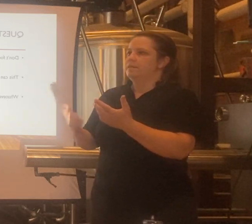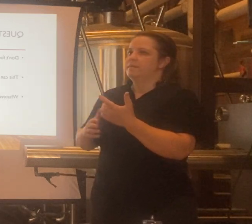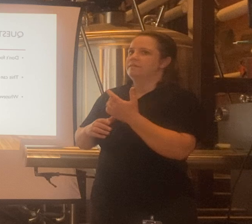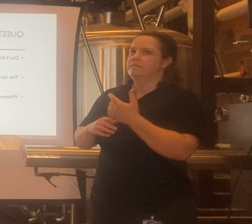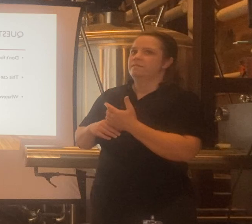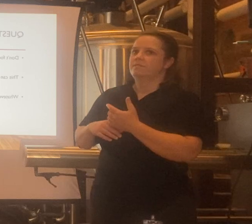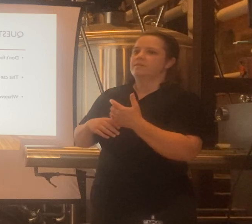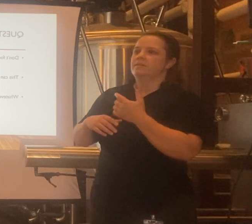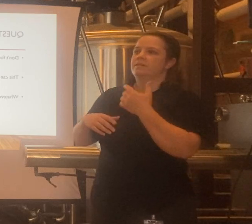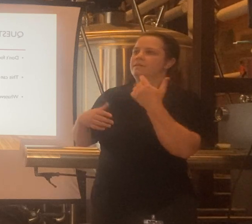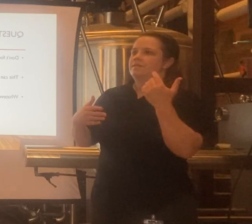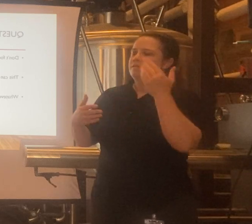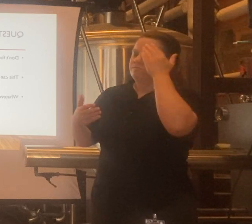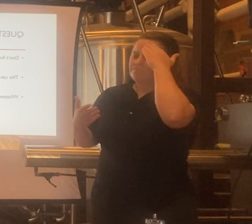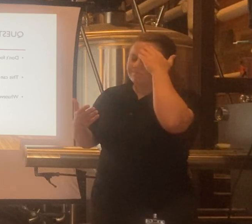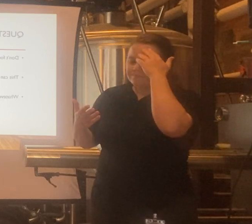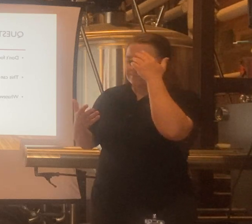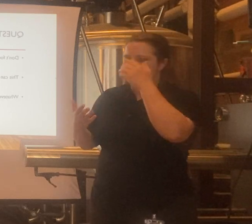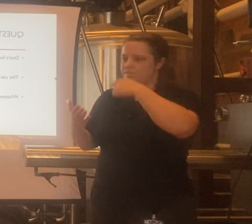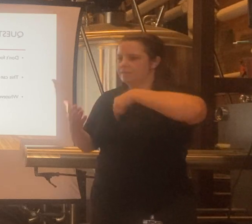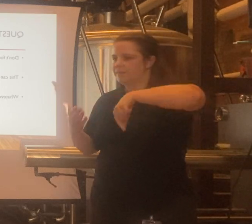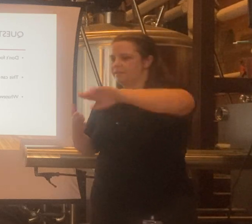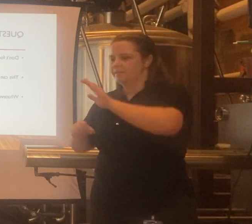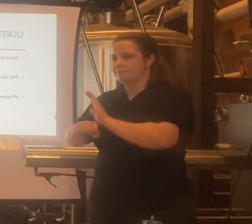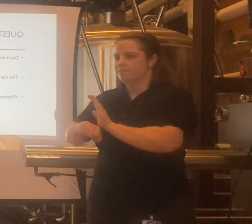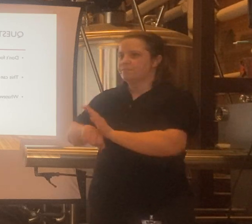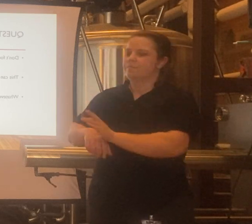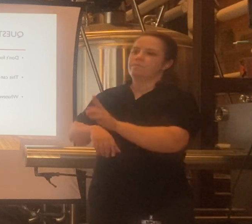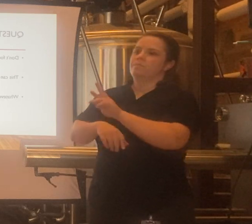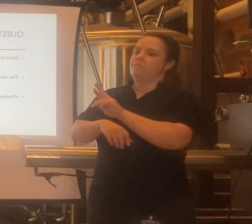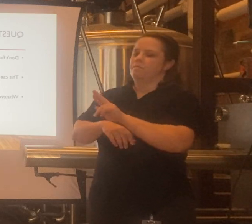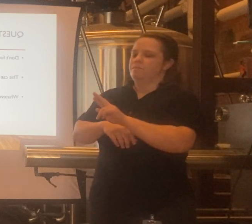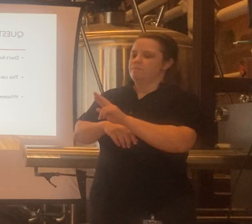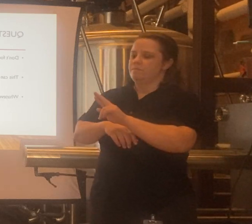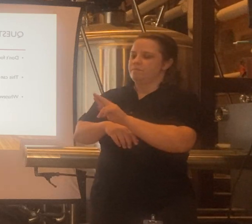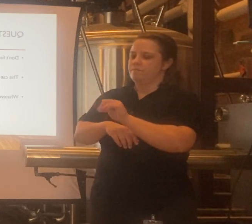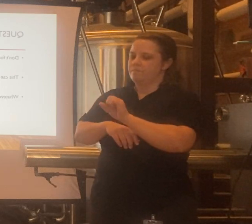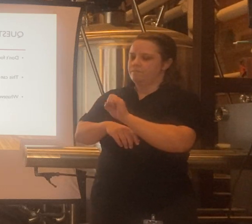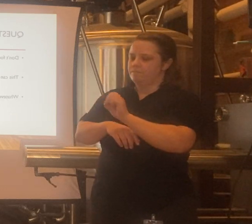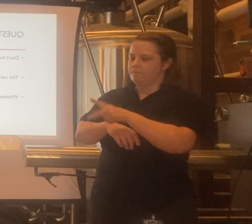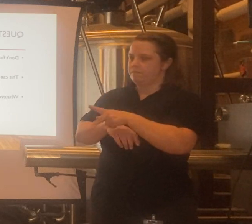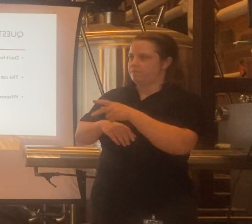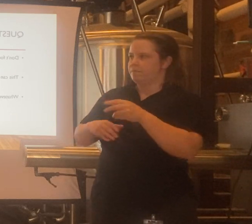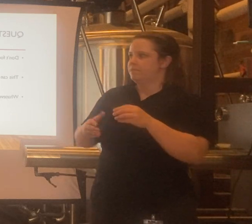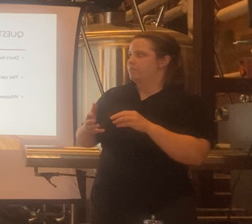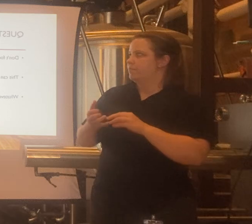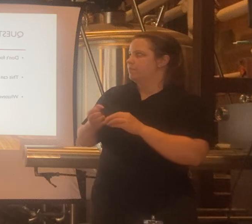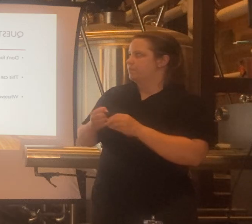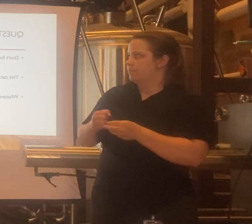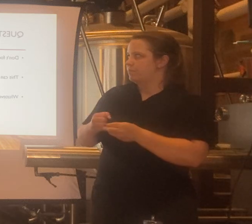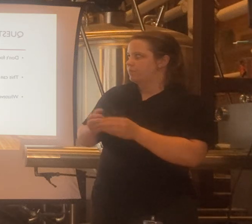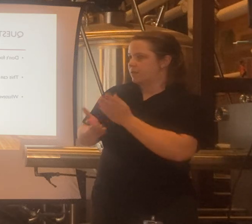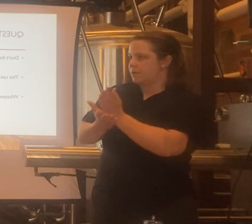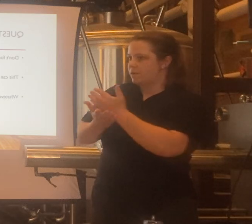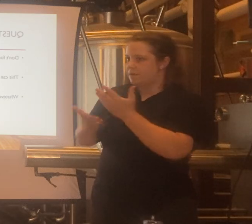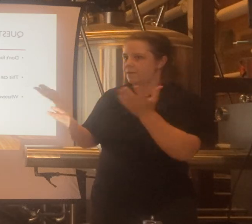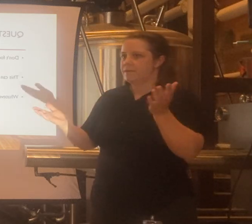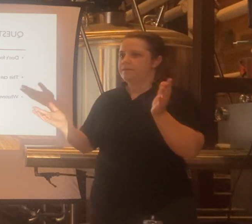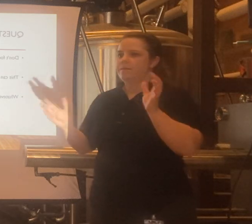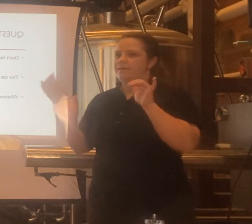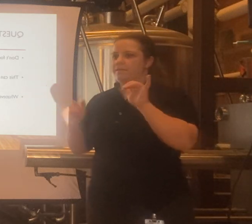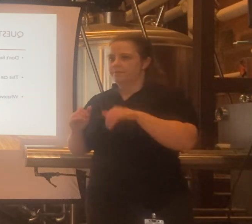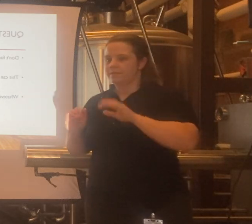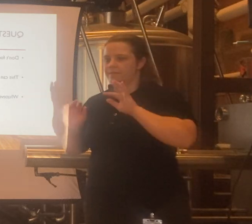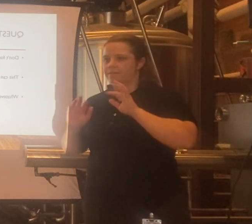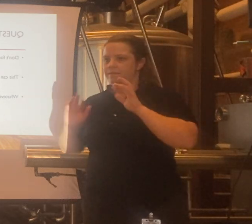do. We make hack stuff with it. We run all kinds of tools with them. But I'm doing that conference, and so yeah, I said I